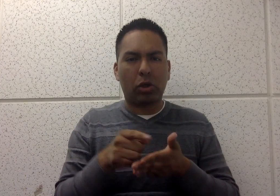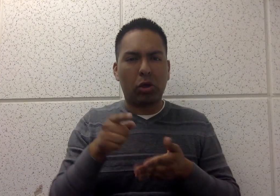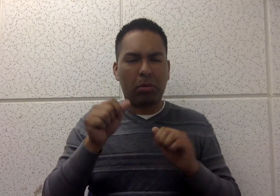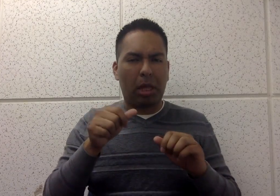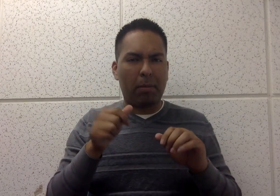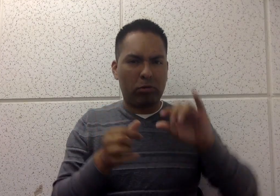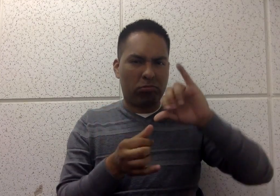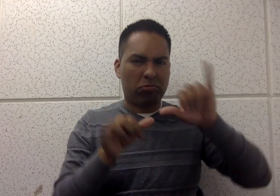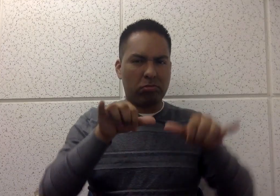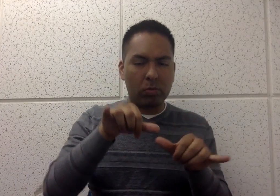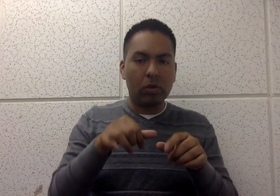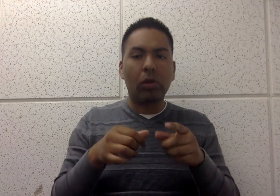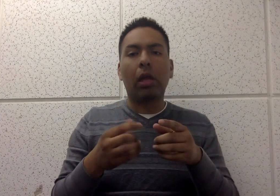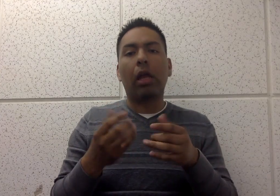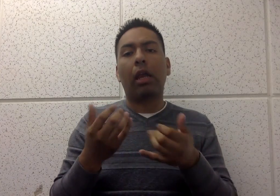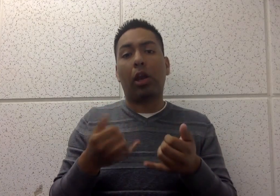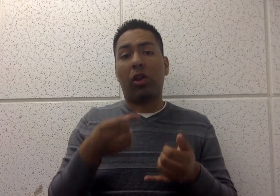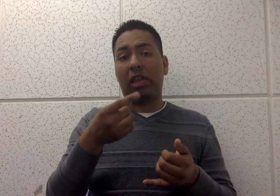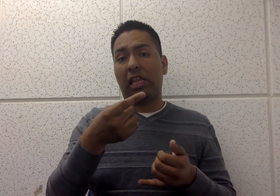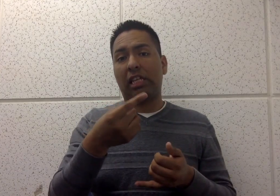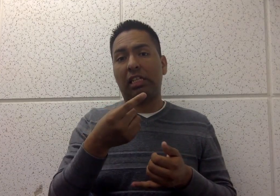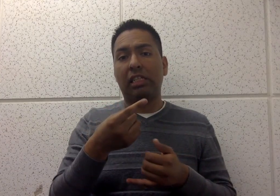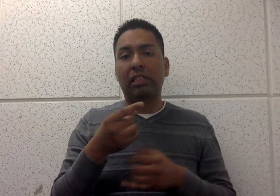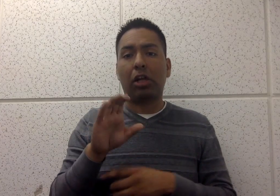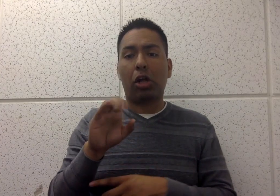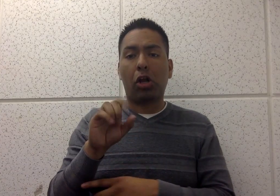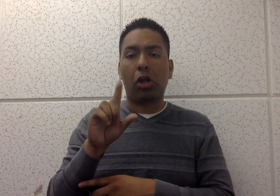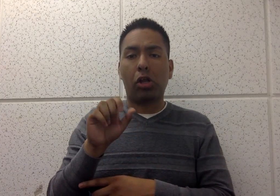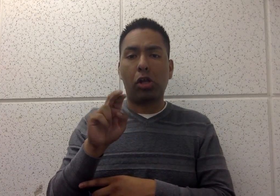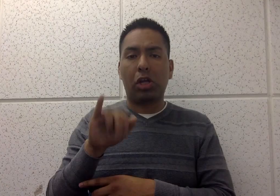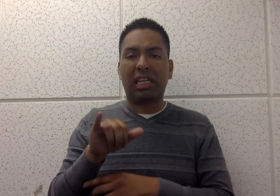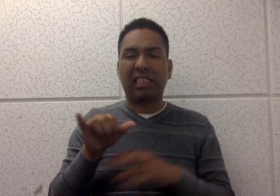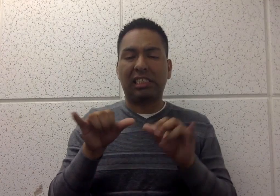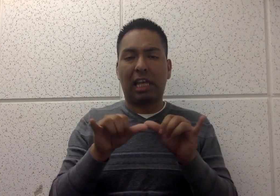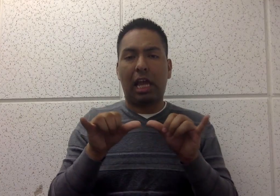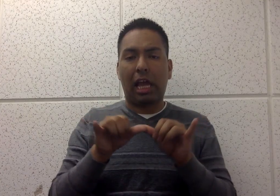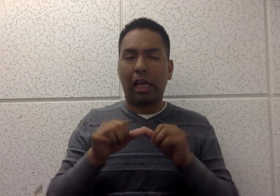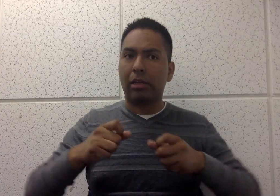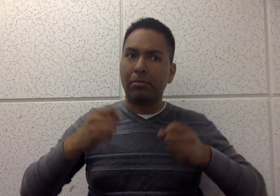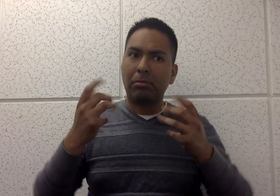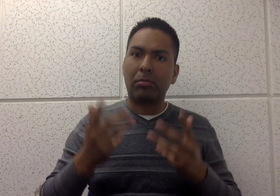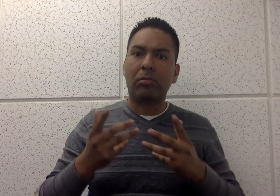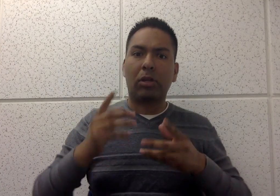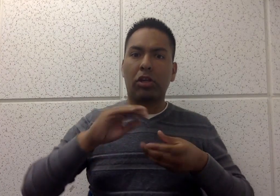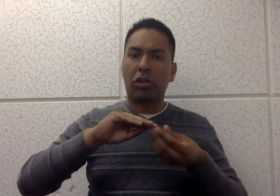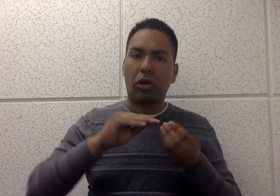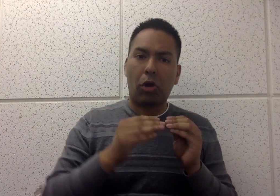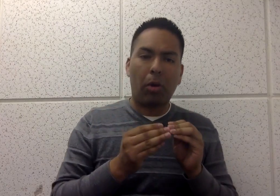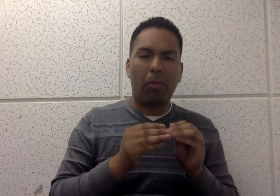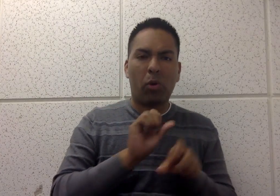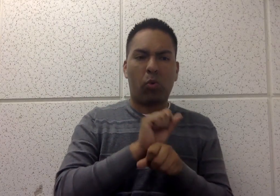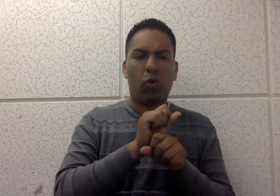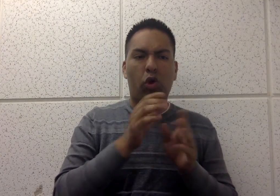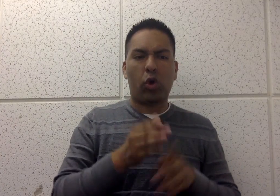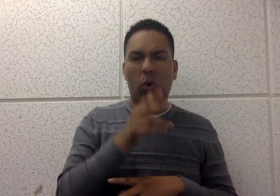then this is how colony size in numbers of worker ants changes. And so this is about 10,000